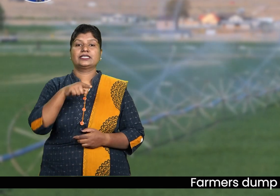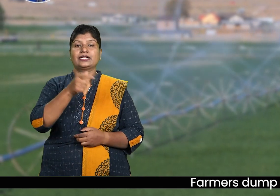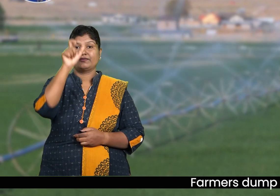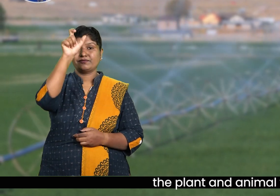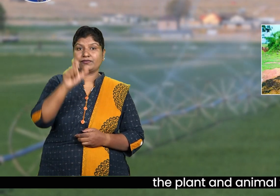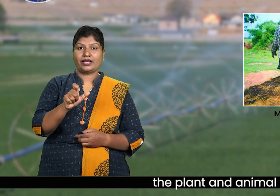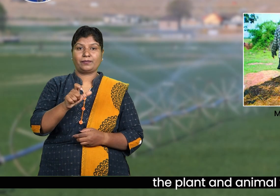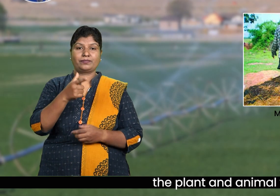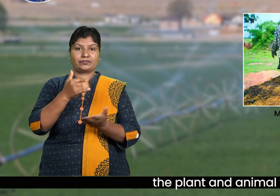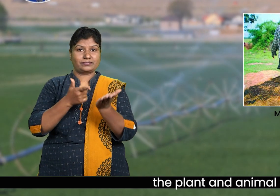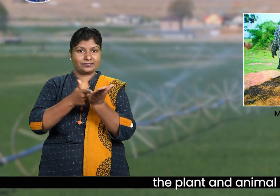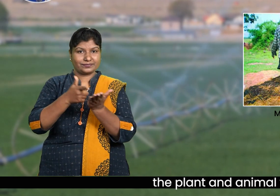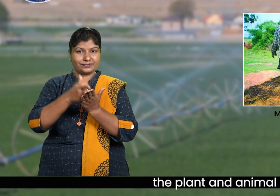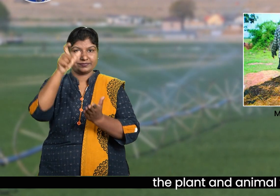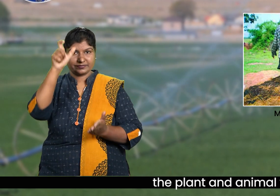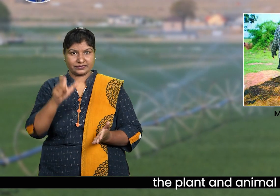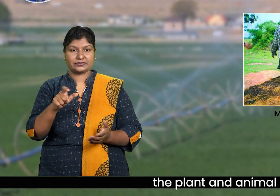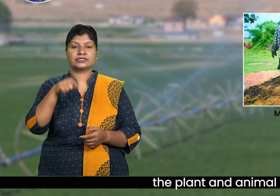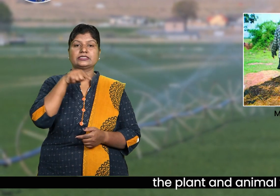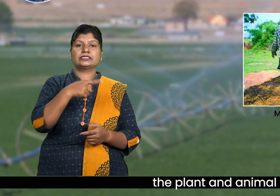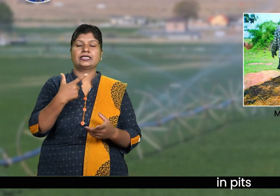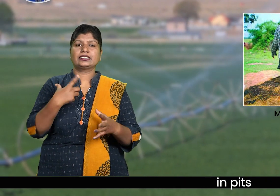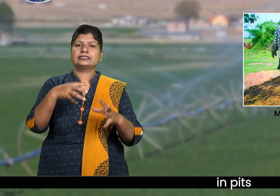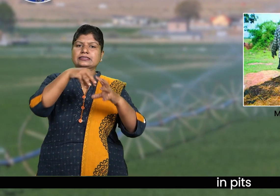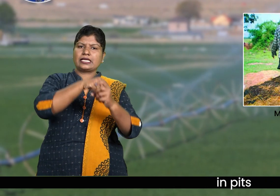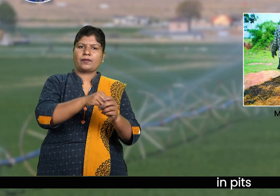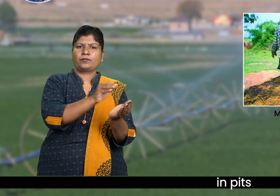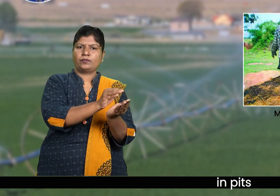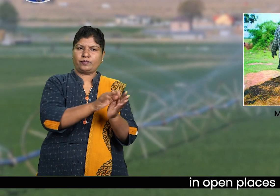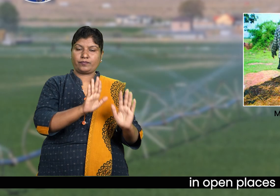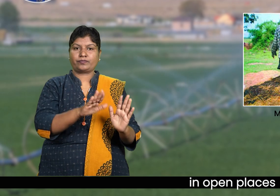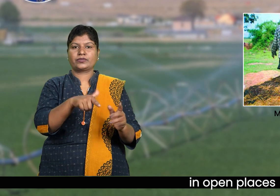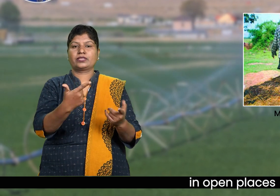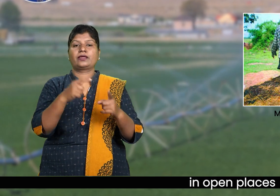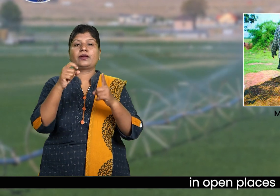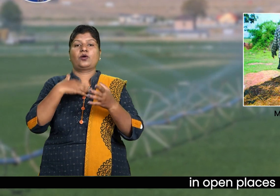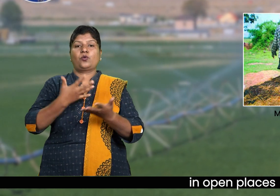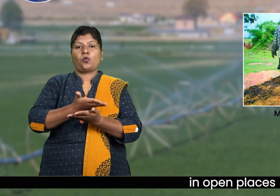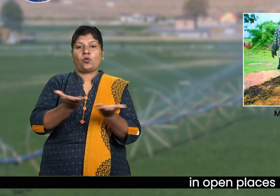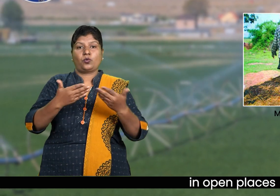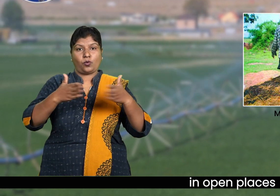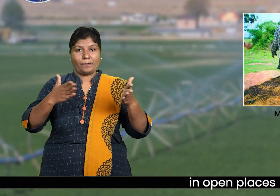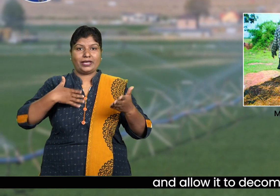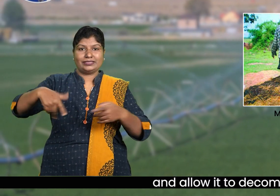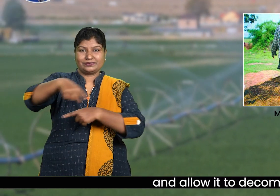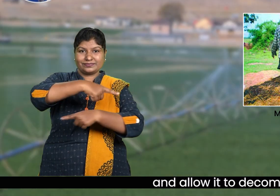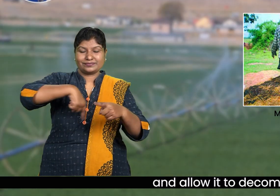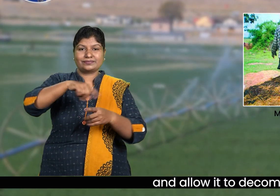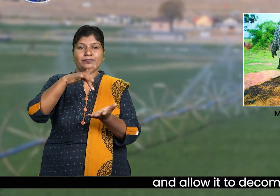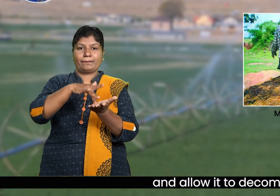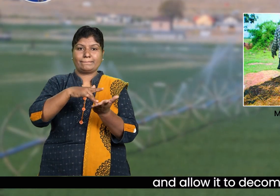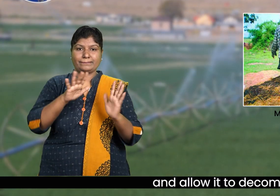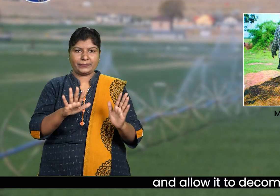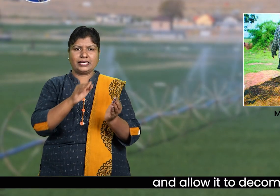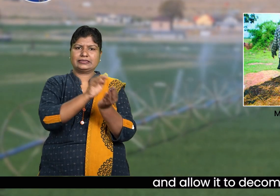Farmers dump the plant and animal waste in pits in open places and allow